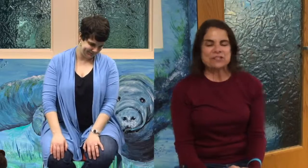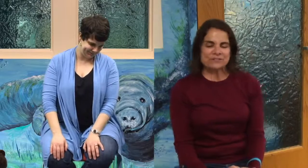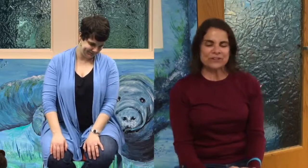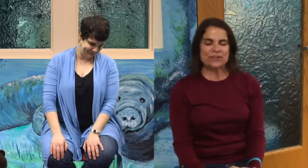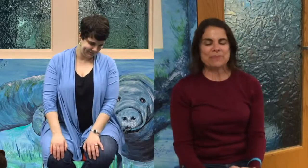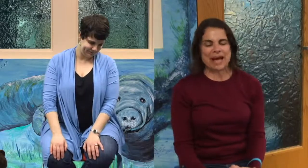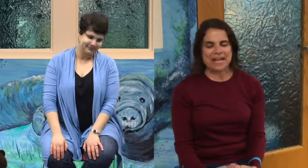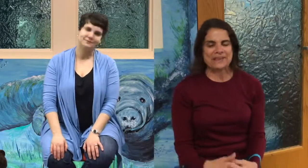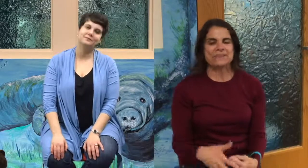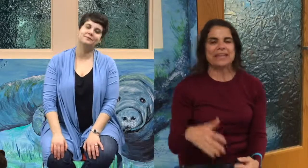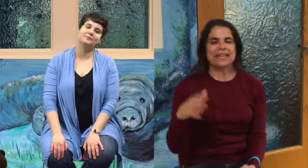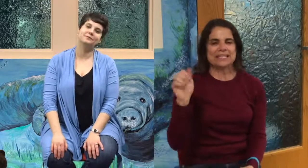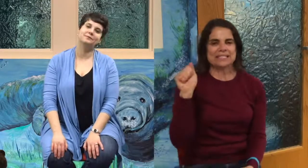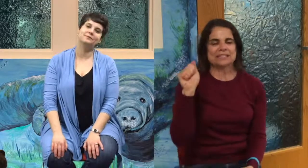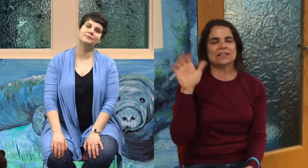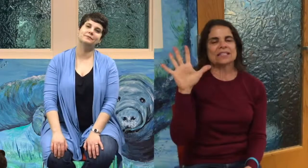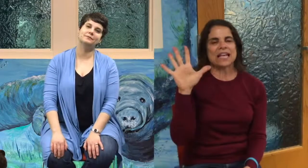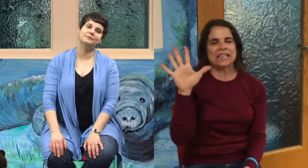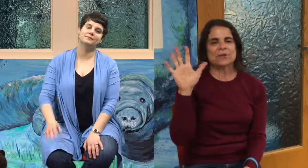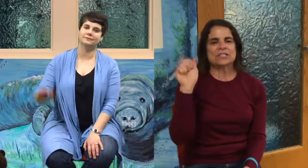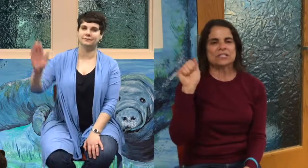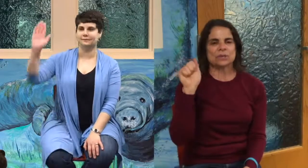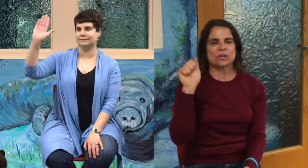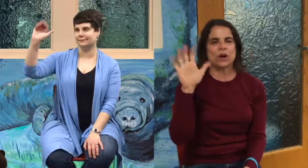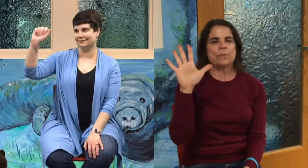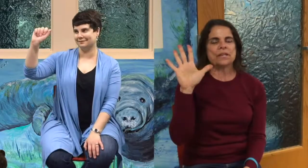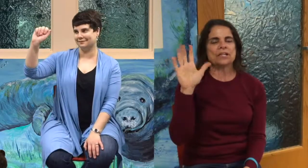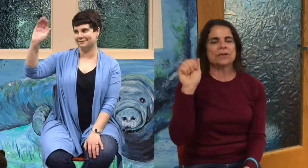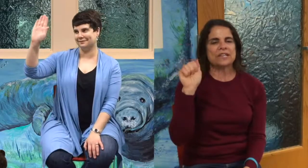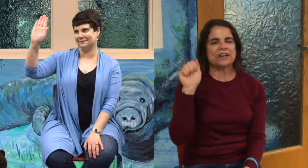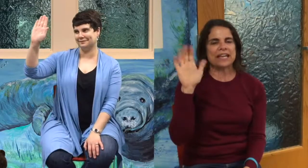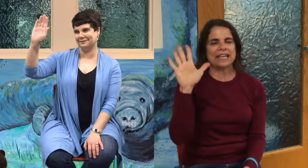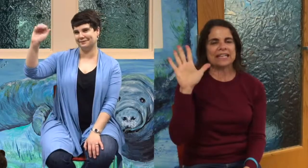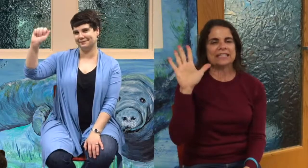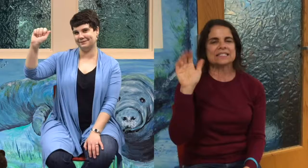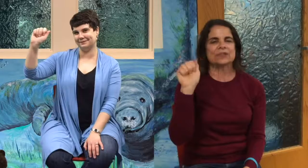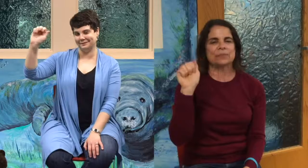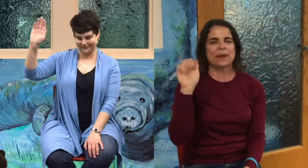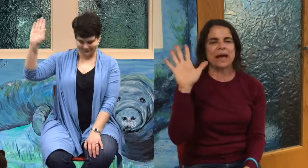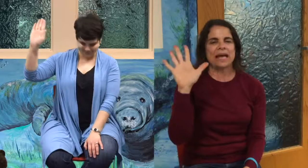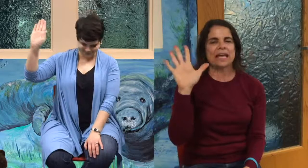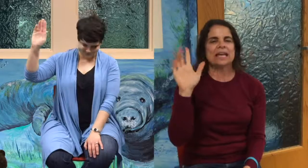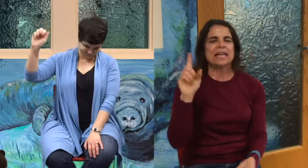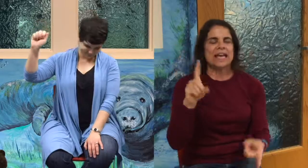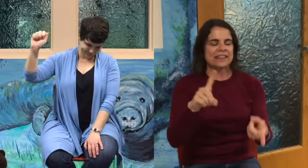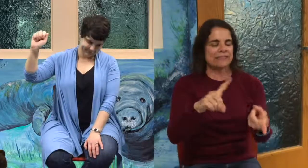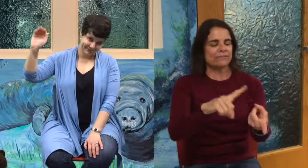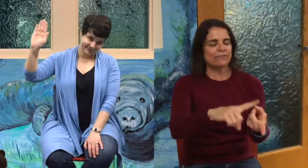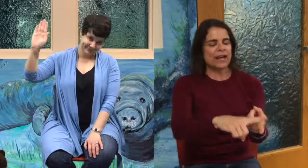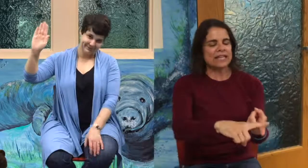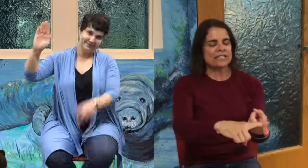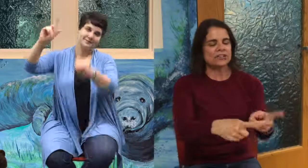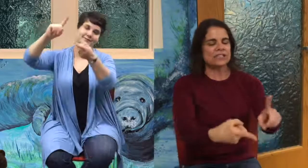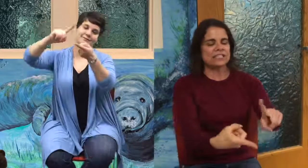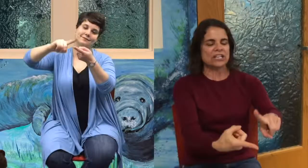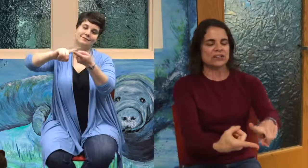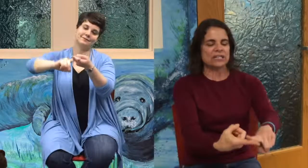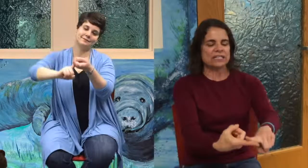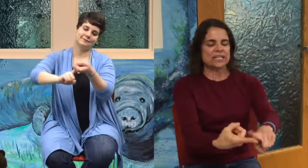for goodbye is sign language. So we're going to open and close our hand. It's goodbye. And then friends, you're going to take your index